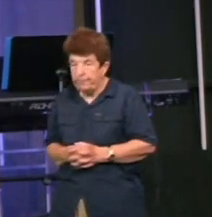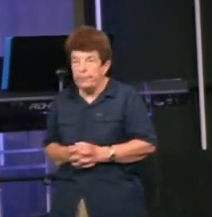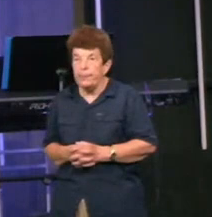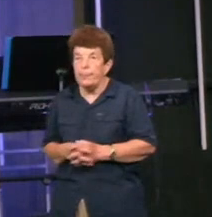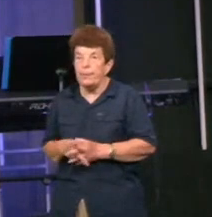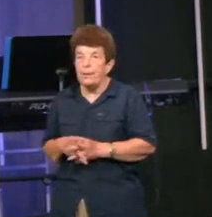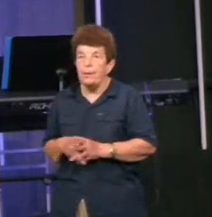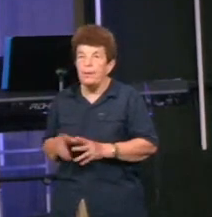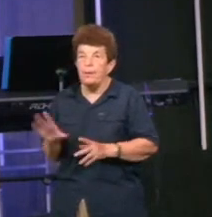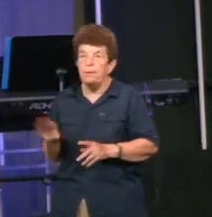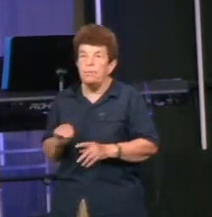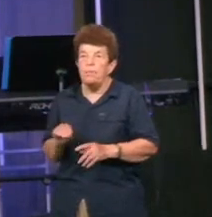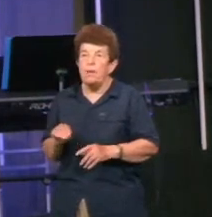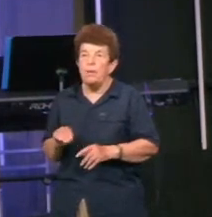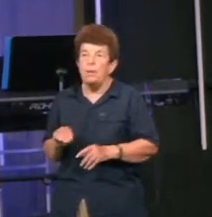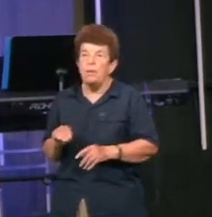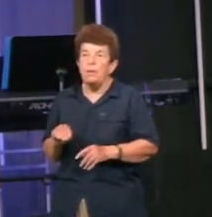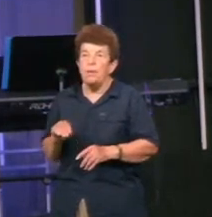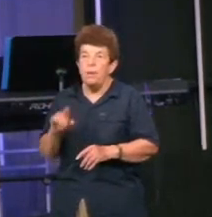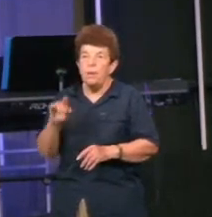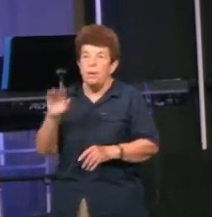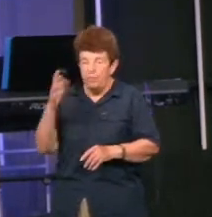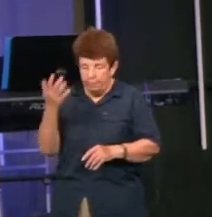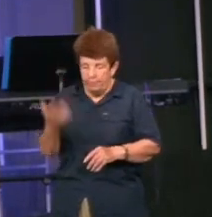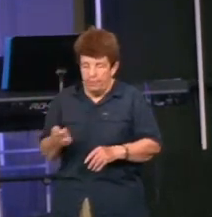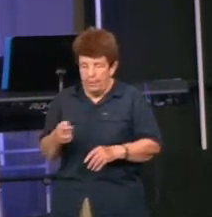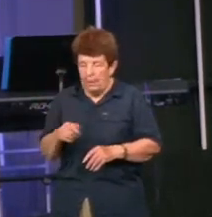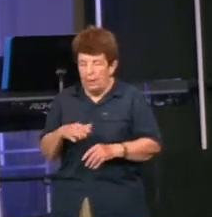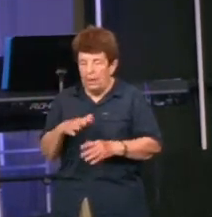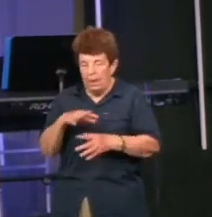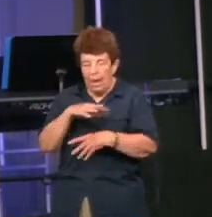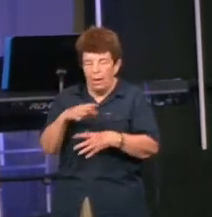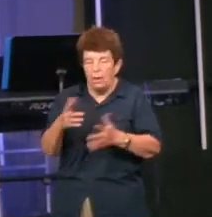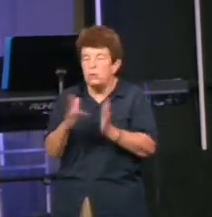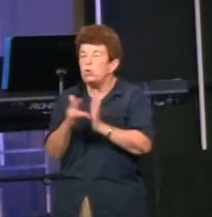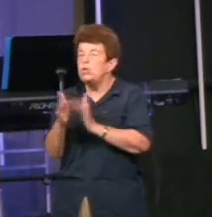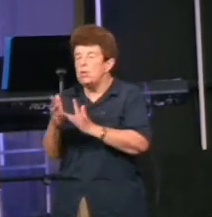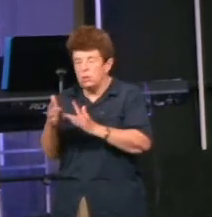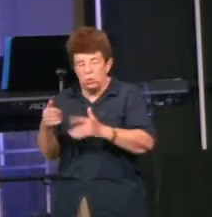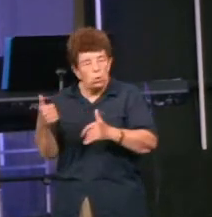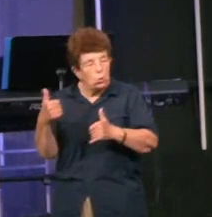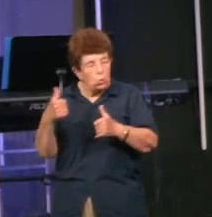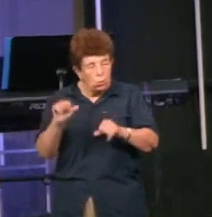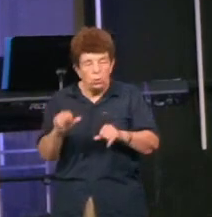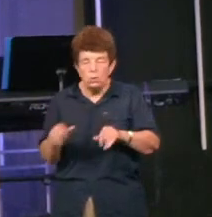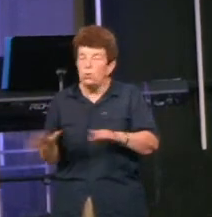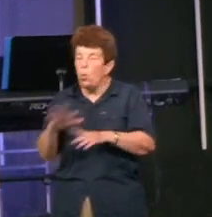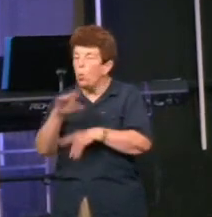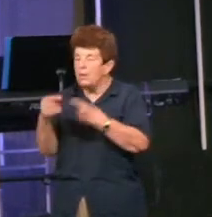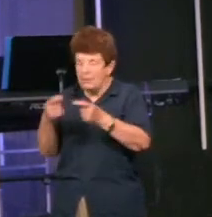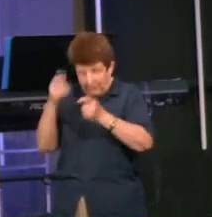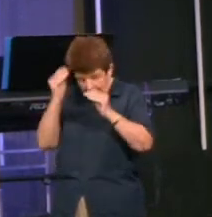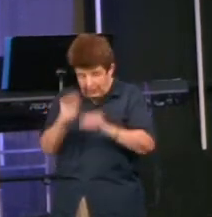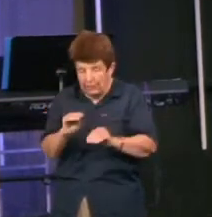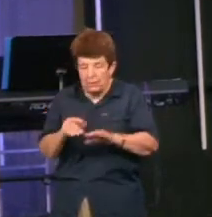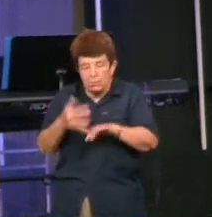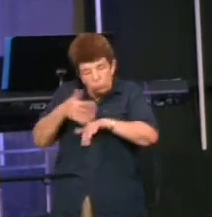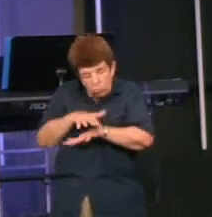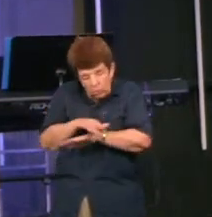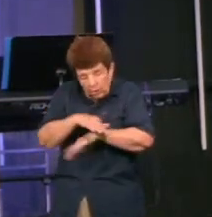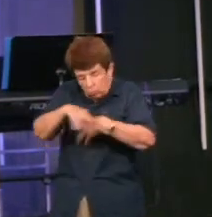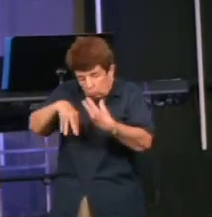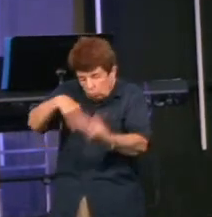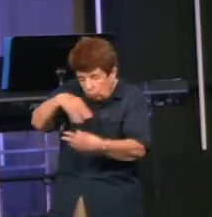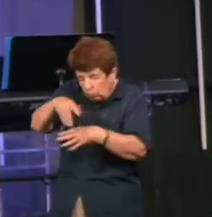And this side of the cross, it's amazing because we see how Jesus intertwines all of this. See, this isn't the one and